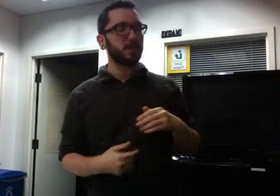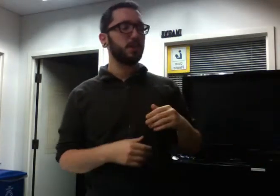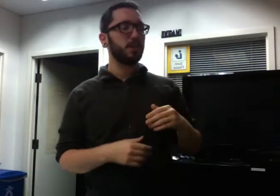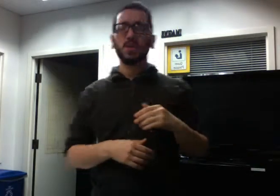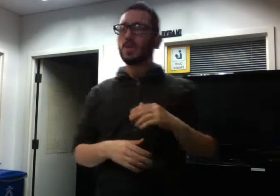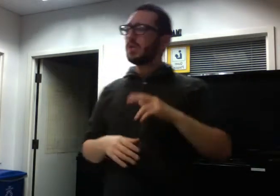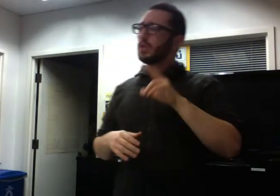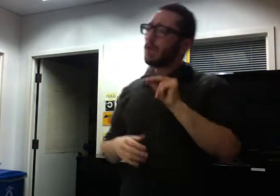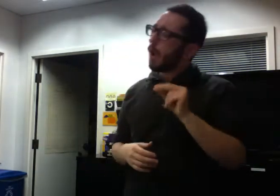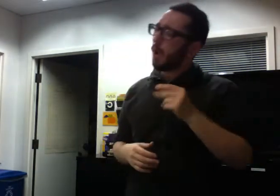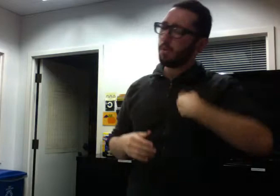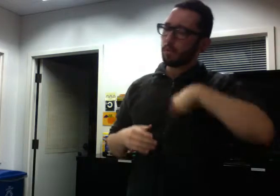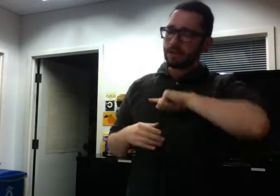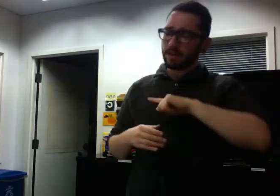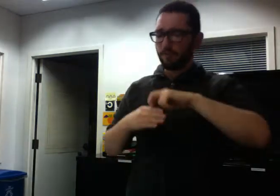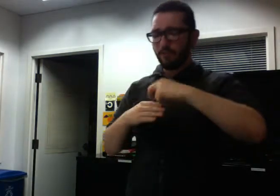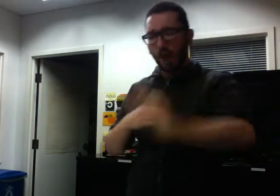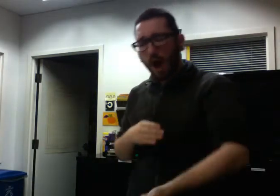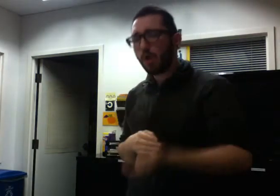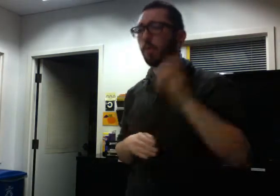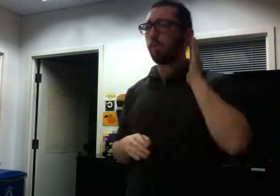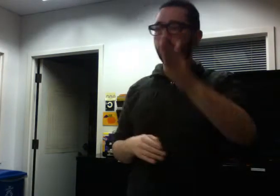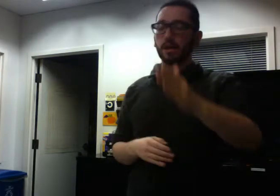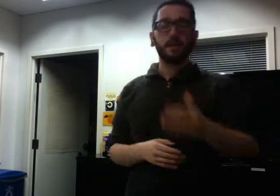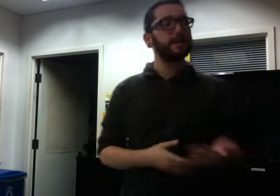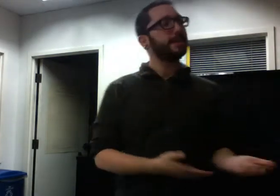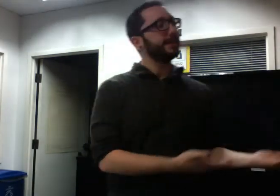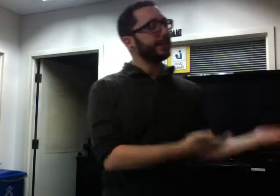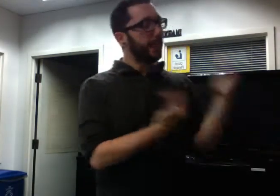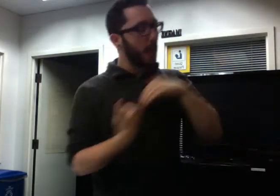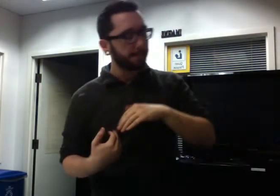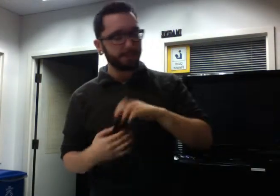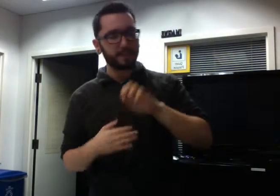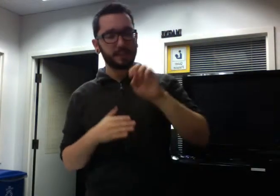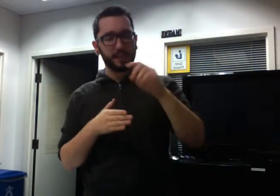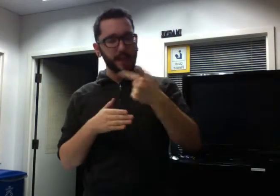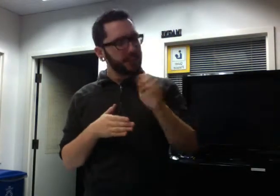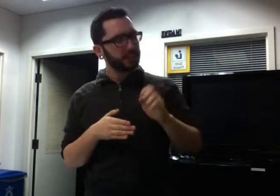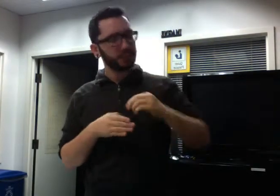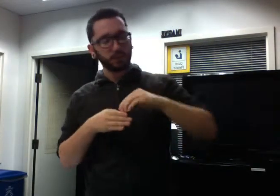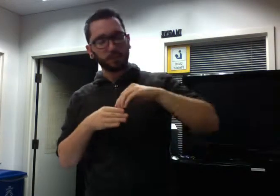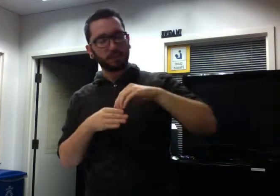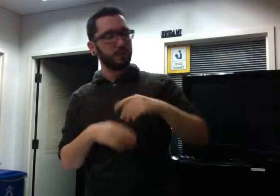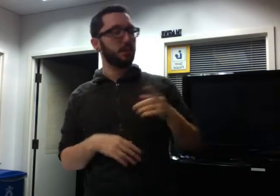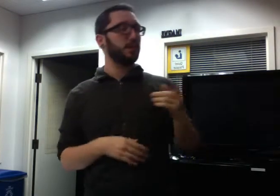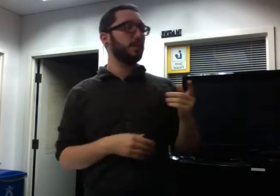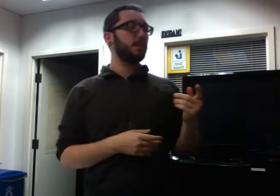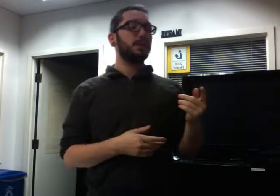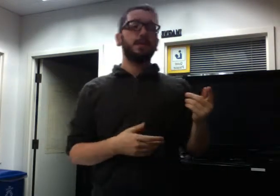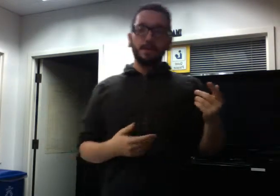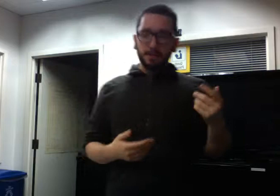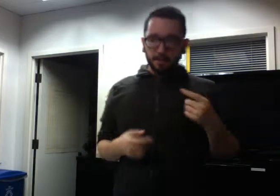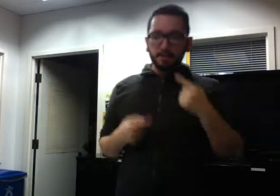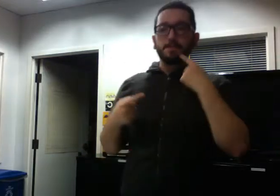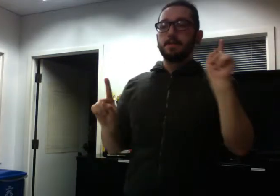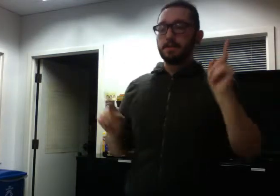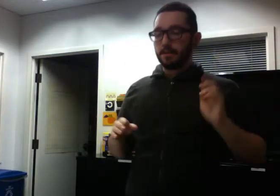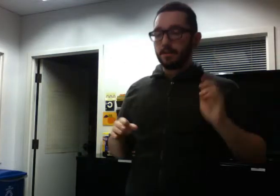"Come to the edge." They went to the edge. He pushed them, and they